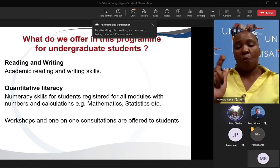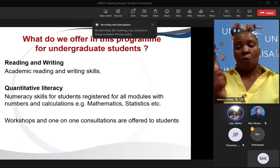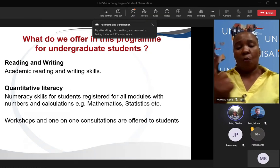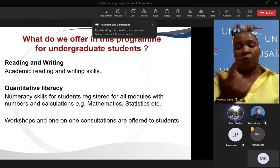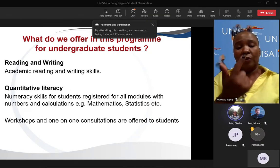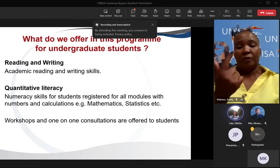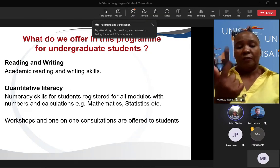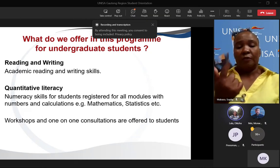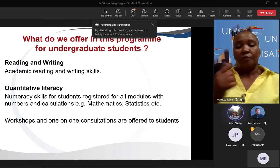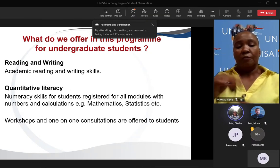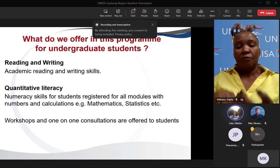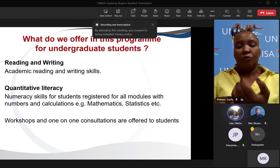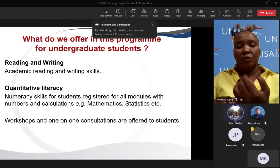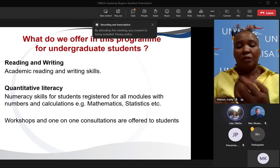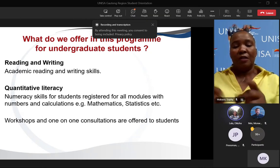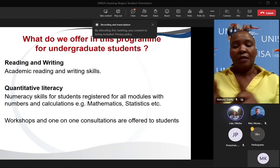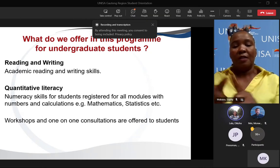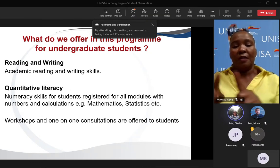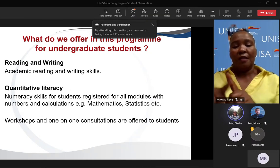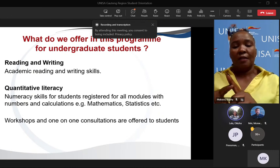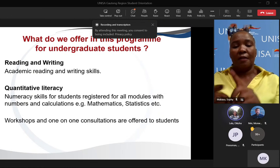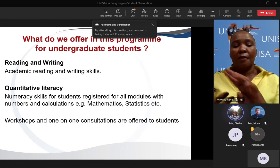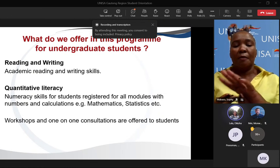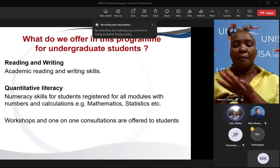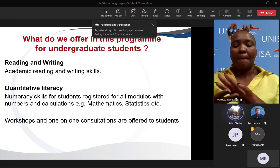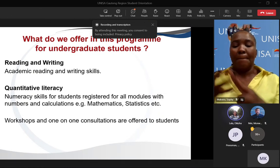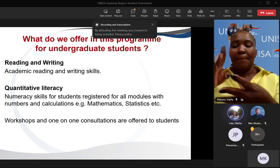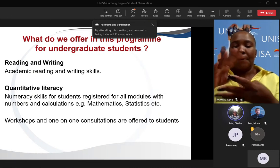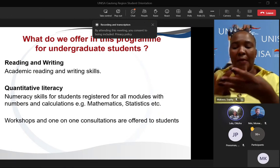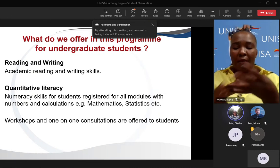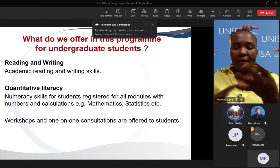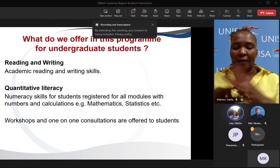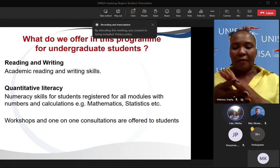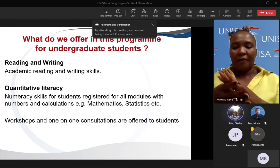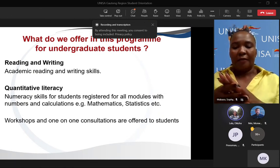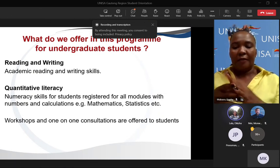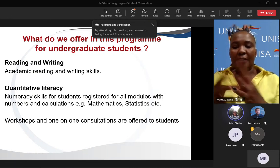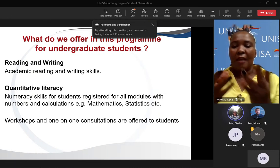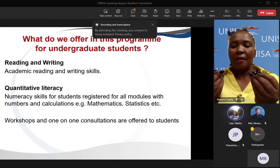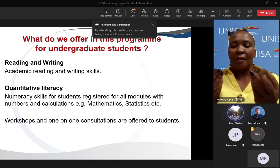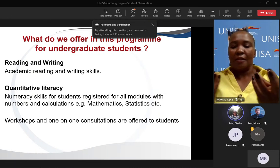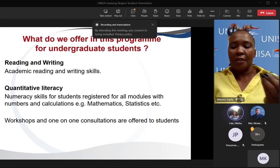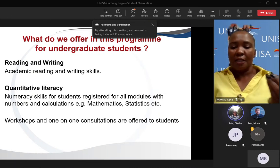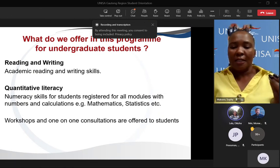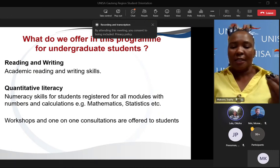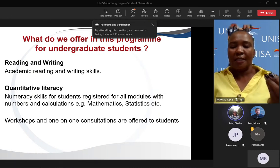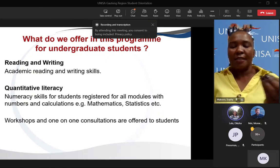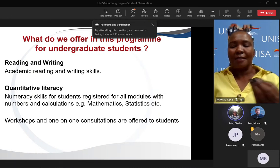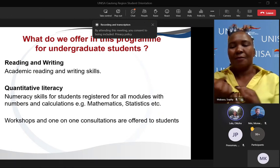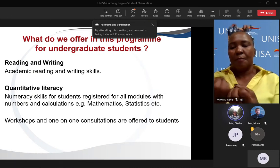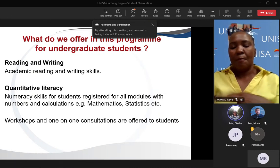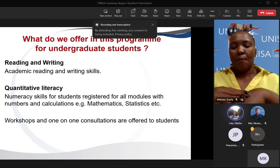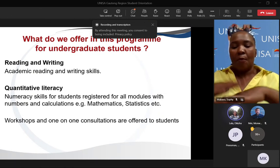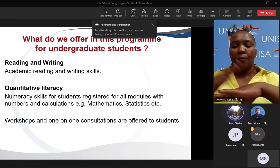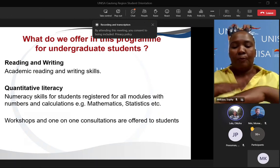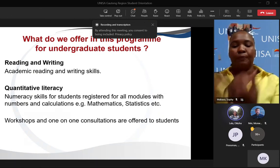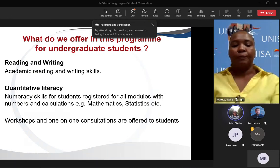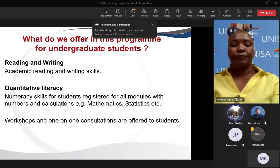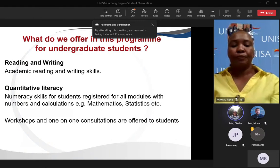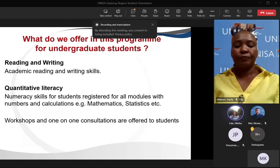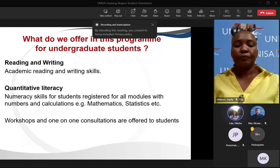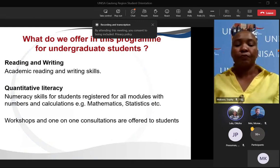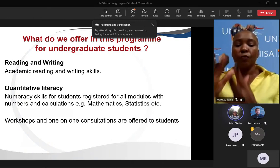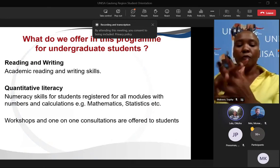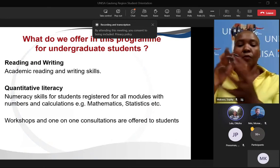with numbers and calculations for example mathematics statistics Etc there are